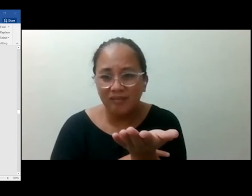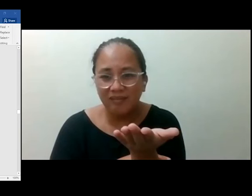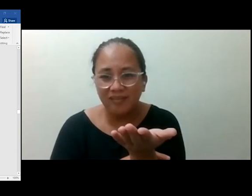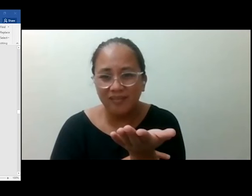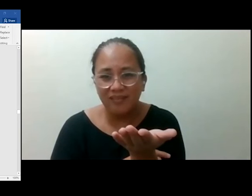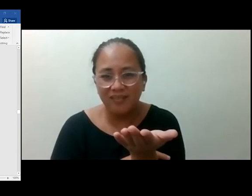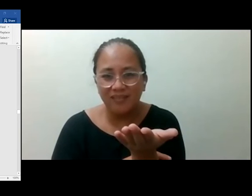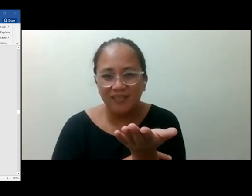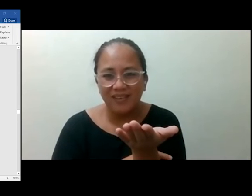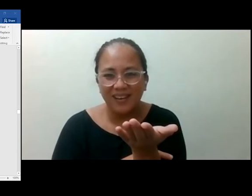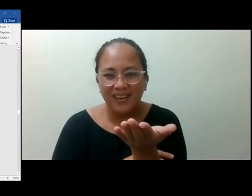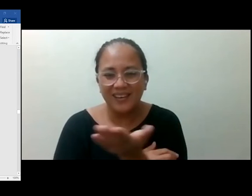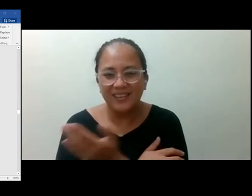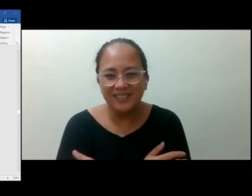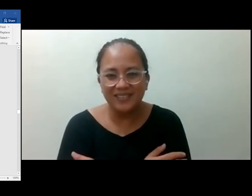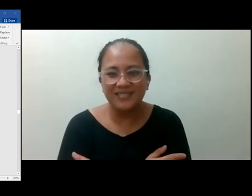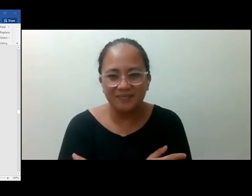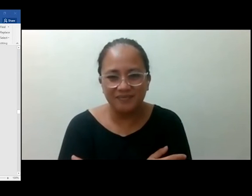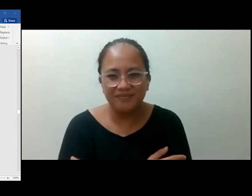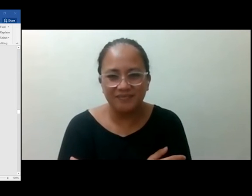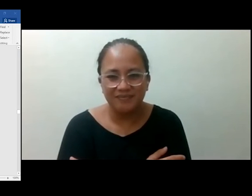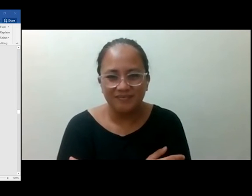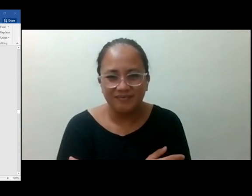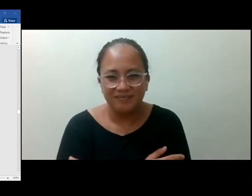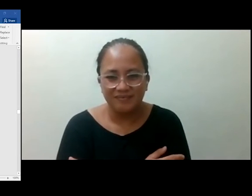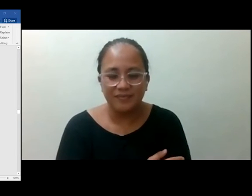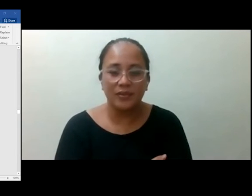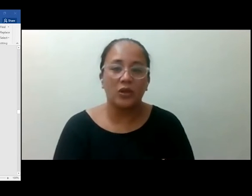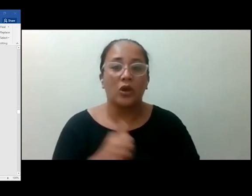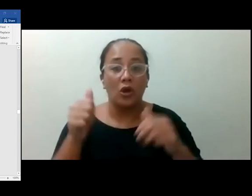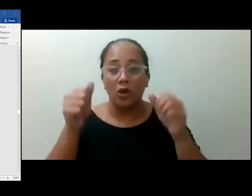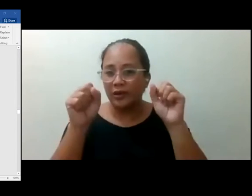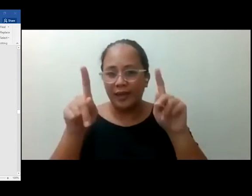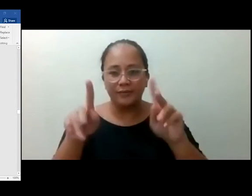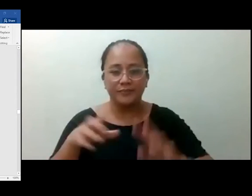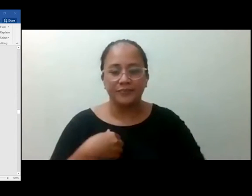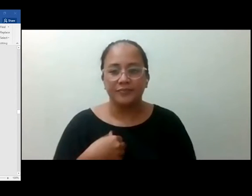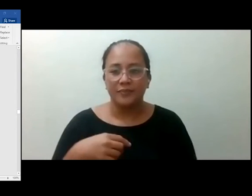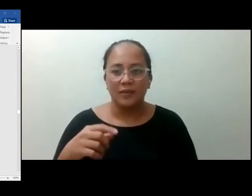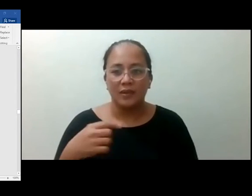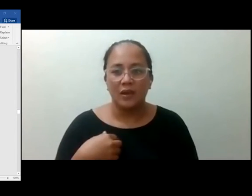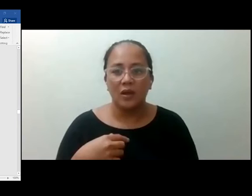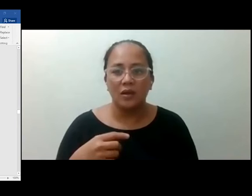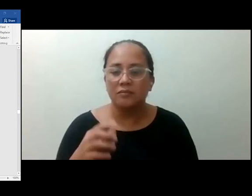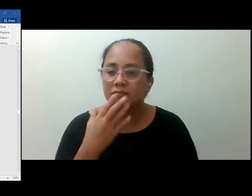Confusing. Man, you're saying confusing. Okay, all right, let's put up together and what.